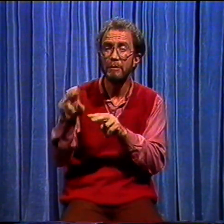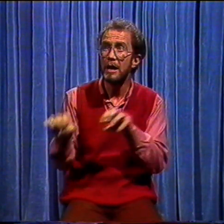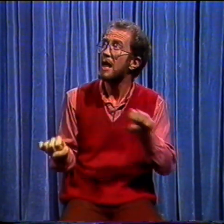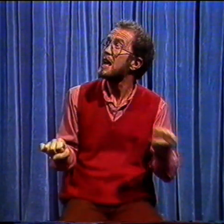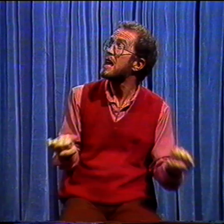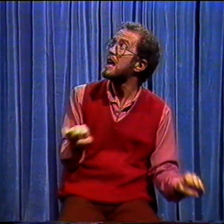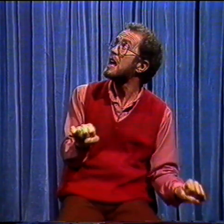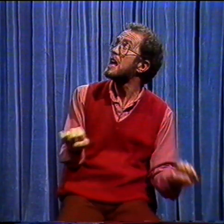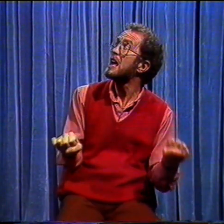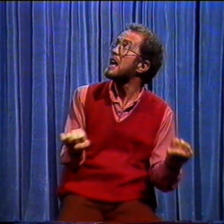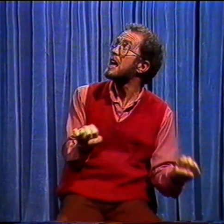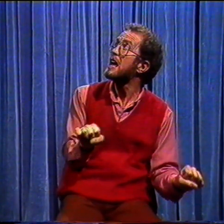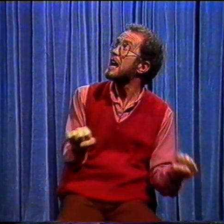up at the wave.